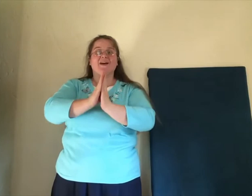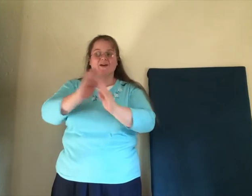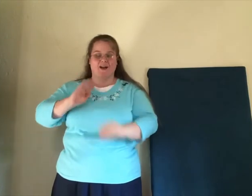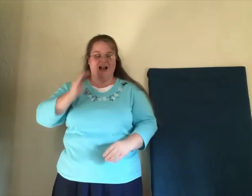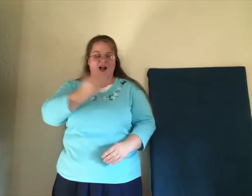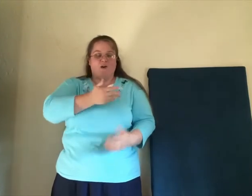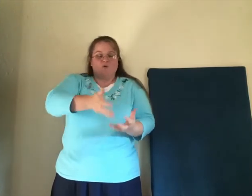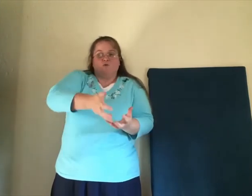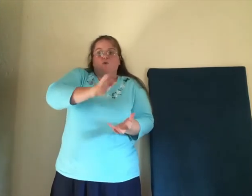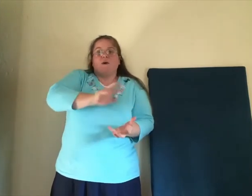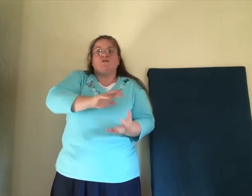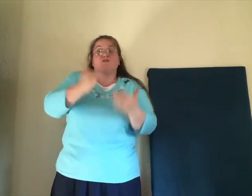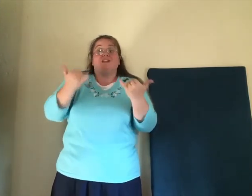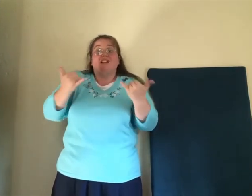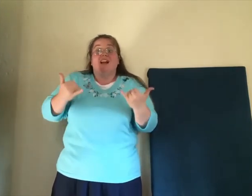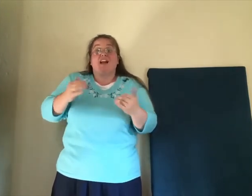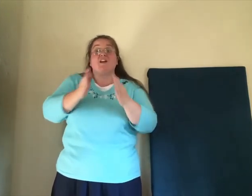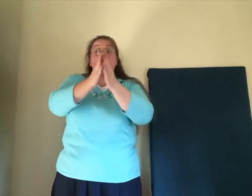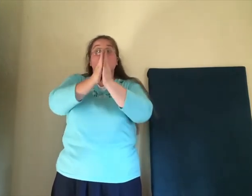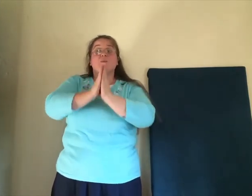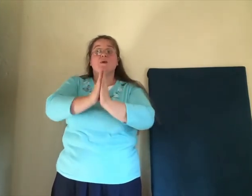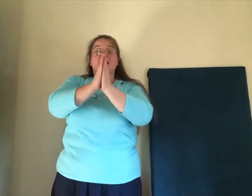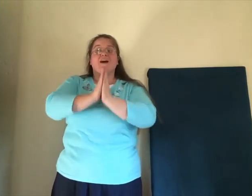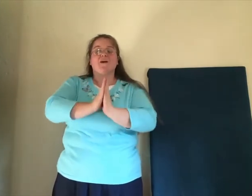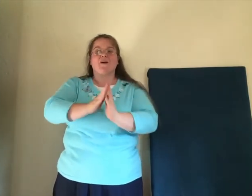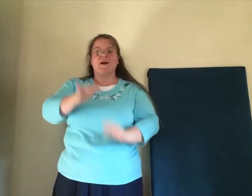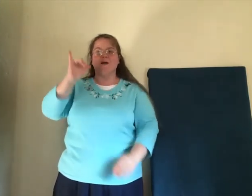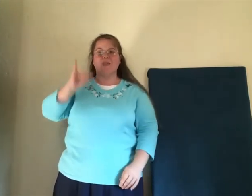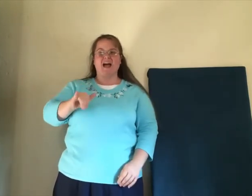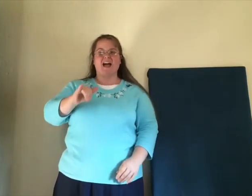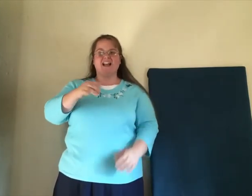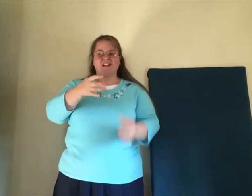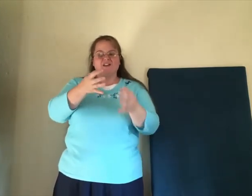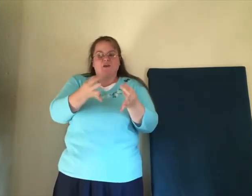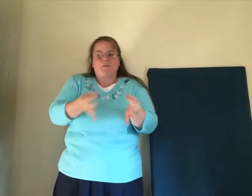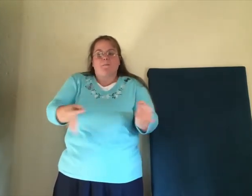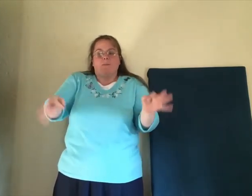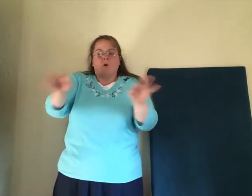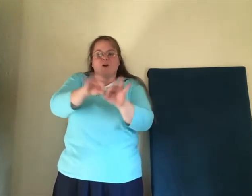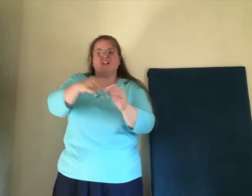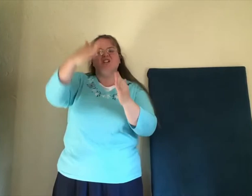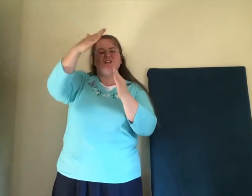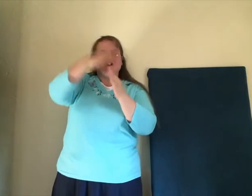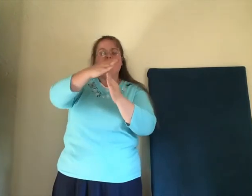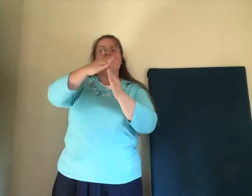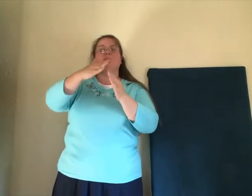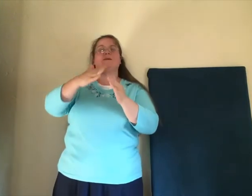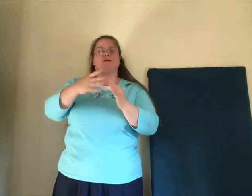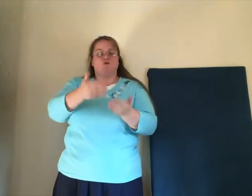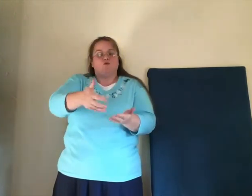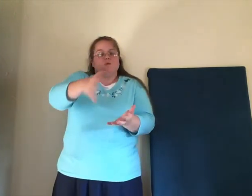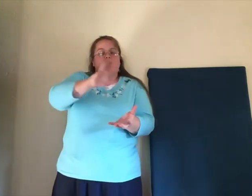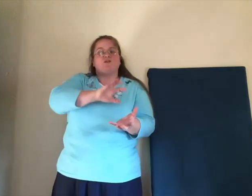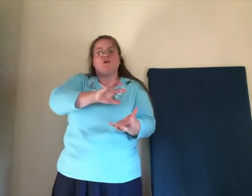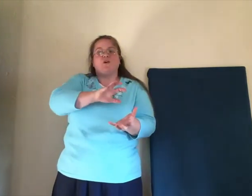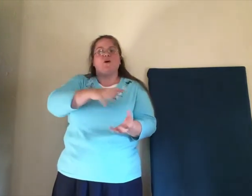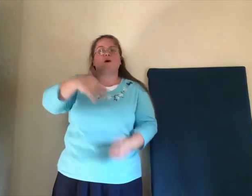about what? Prayer. Our treasure right now is prayer, and that is an